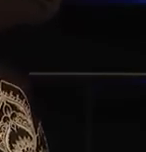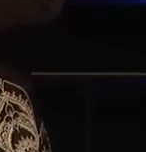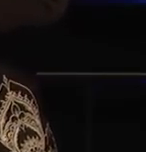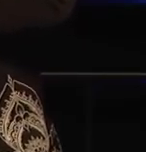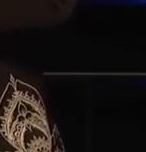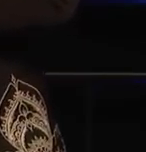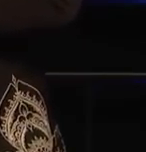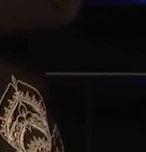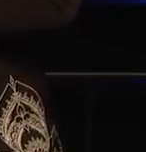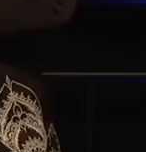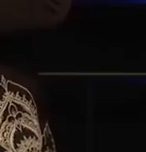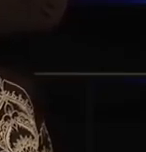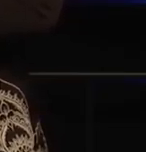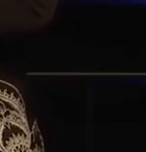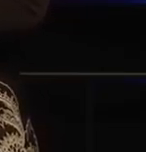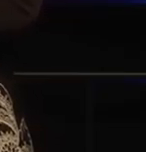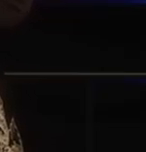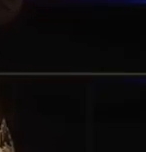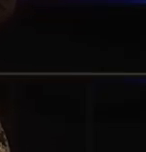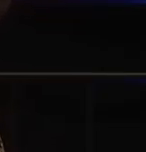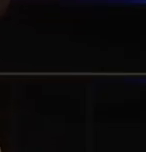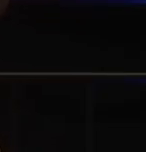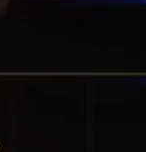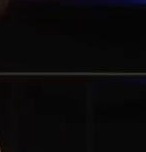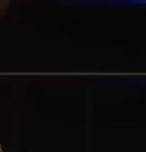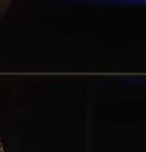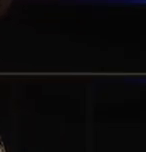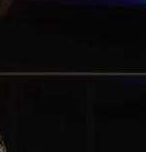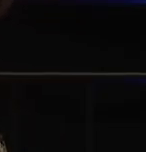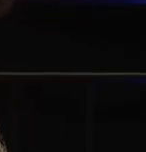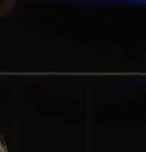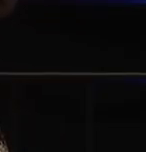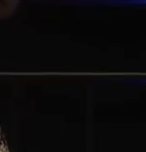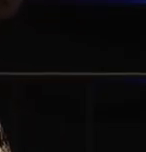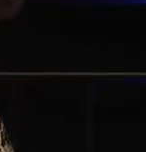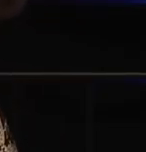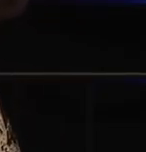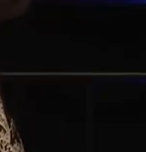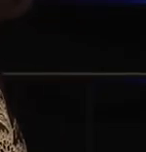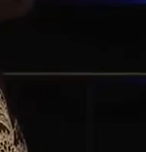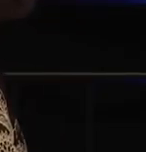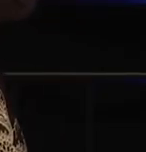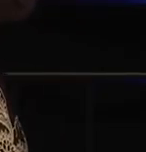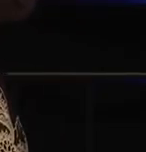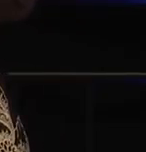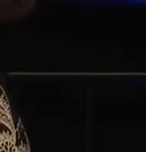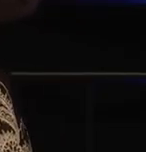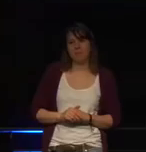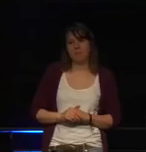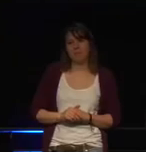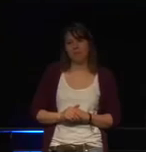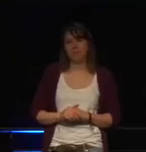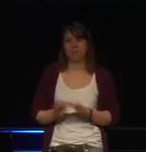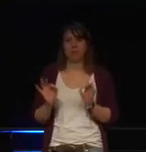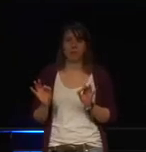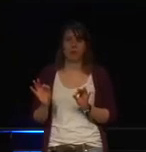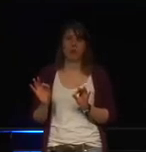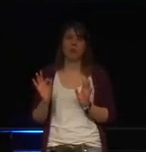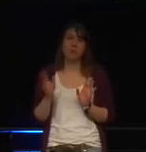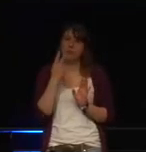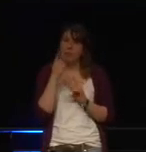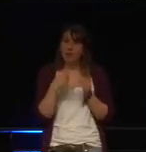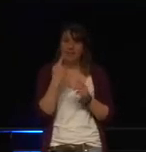And after this shitstorm, the CEO said, okay, no, no, no. We are not collecting. We are not selling your data. No, no. So,